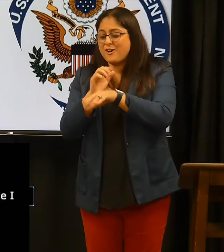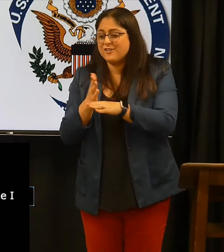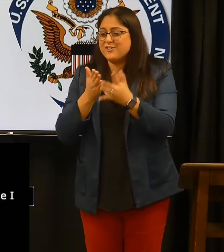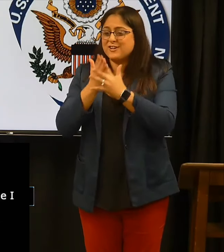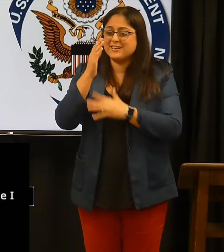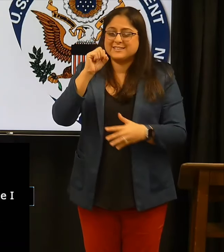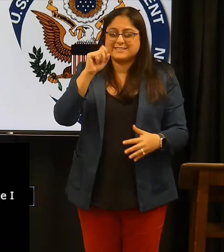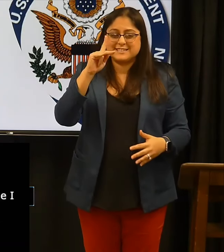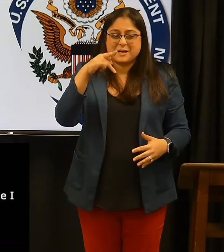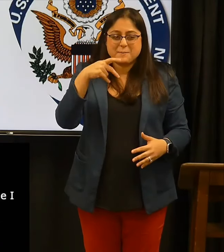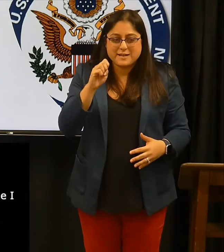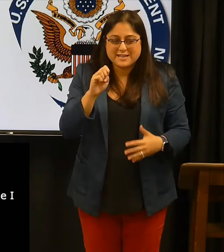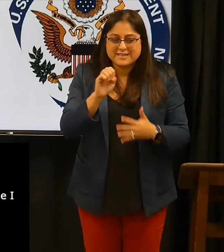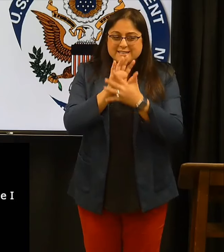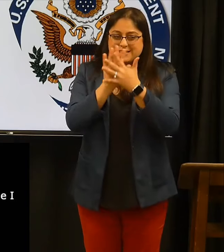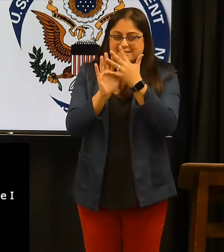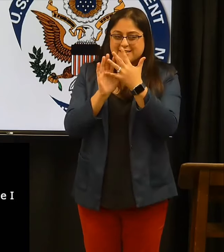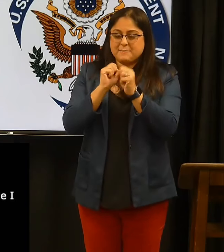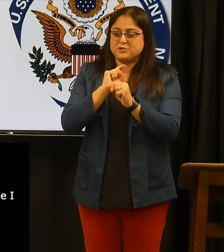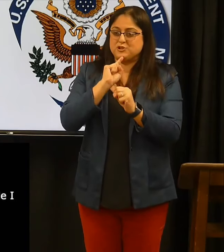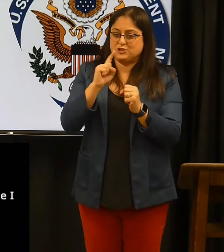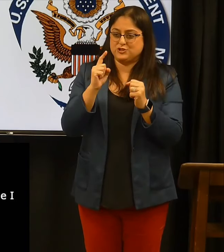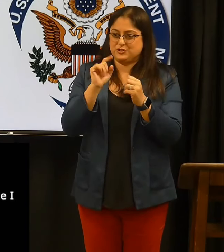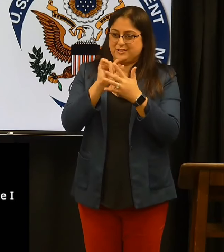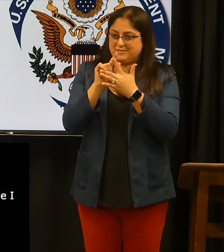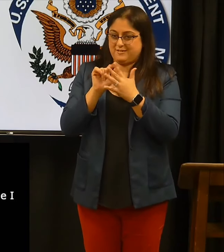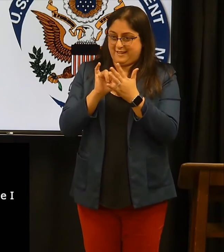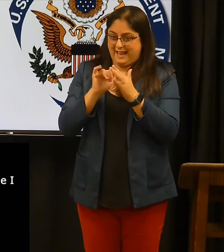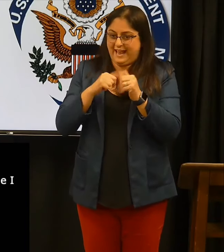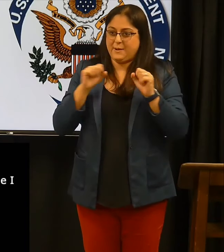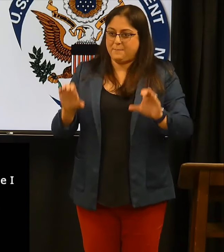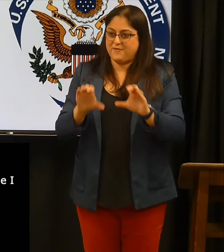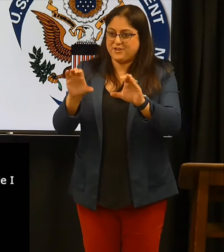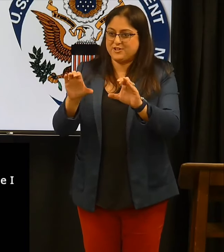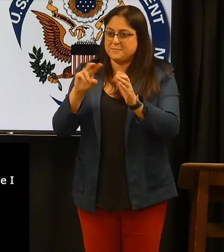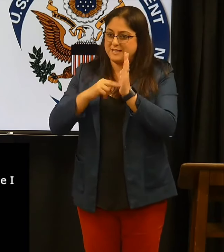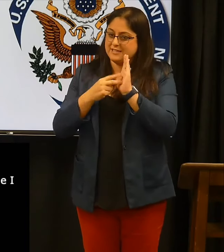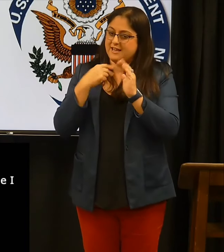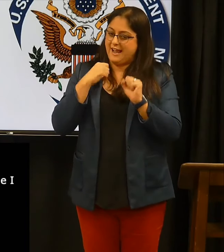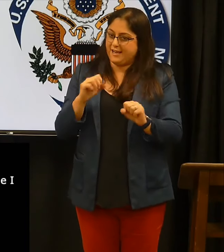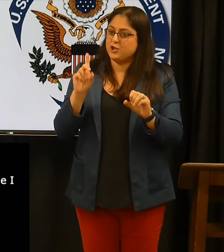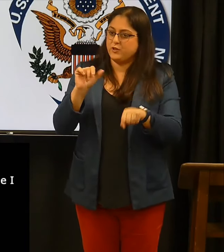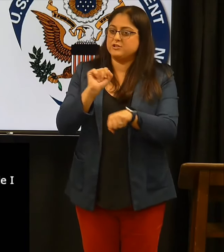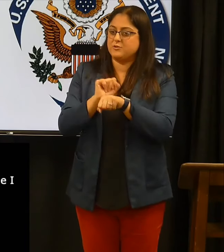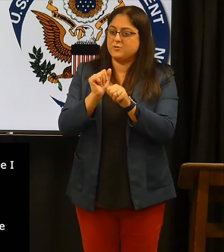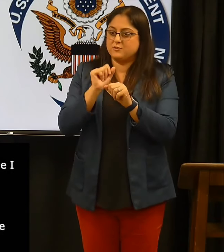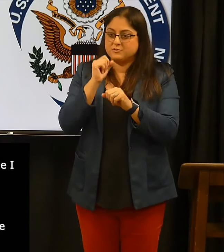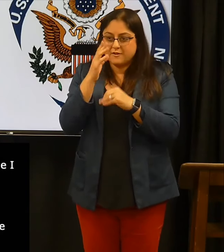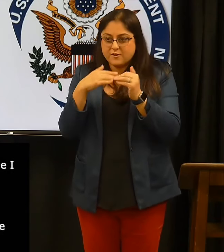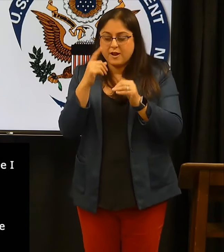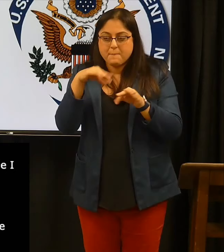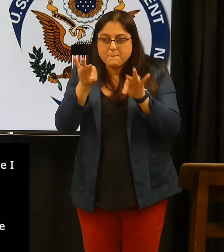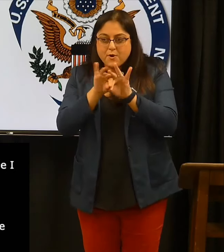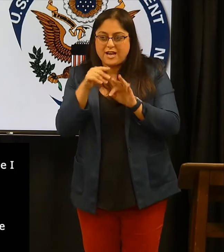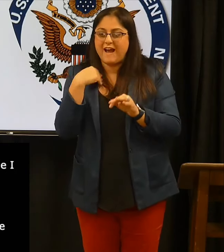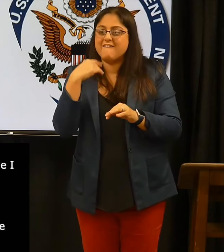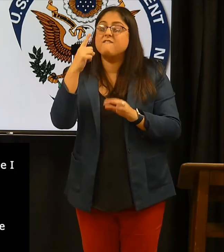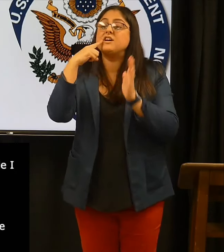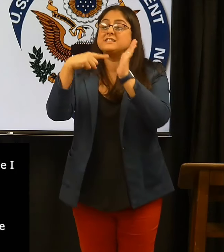And I communicate with my other employees through Skype, and those are the accommodations that I use in order to do